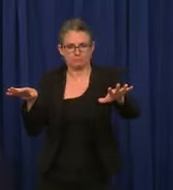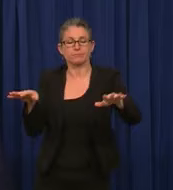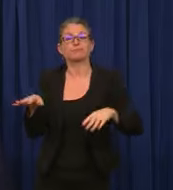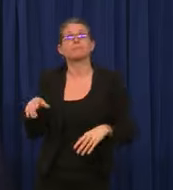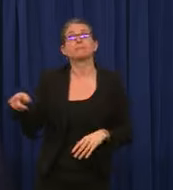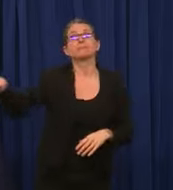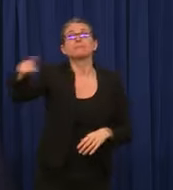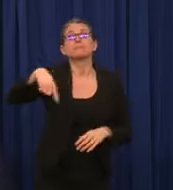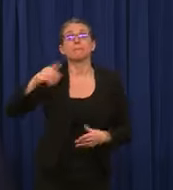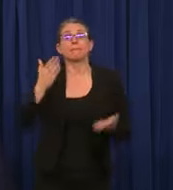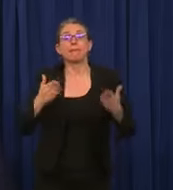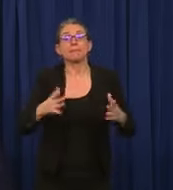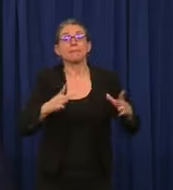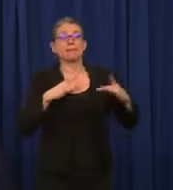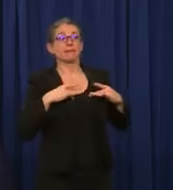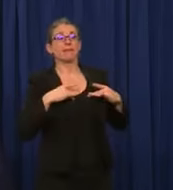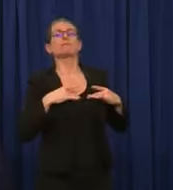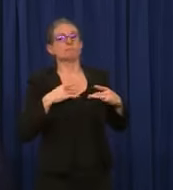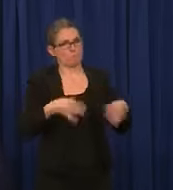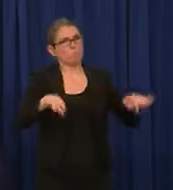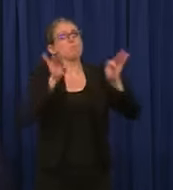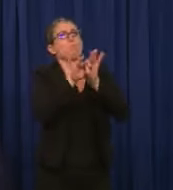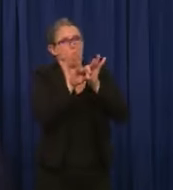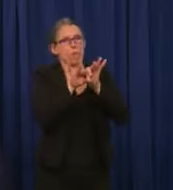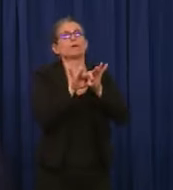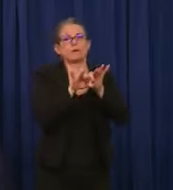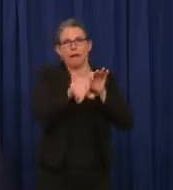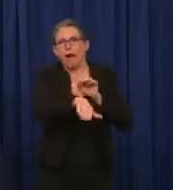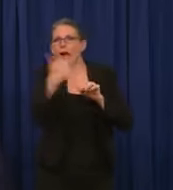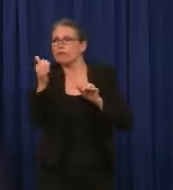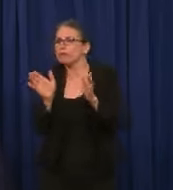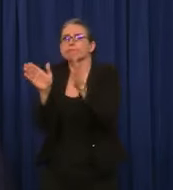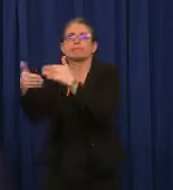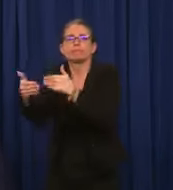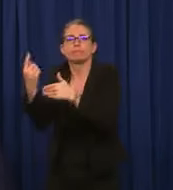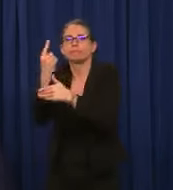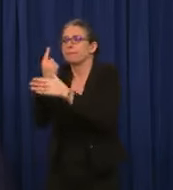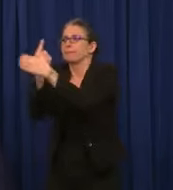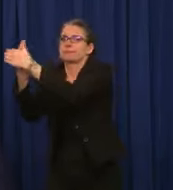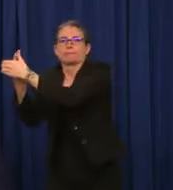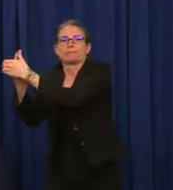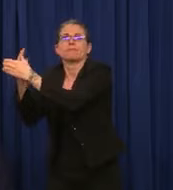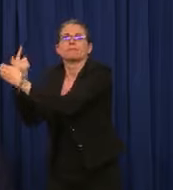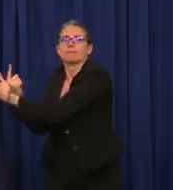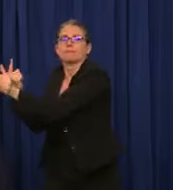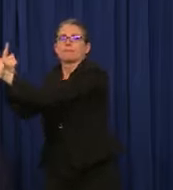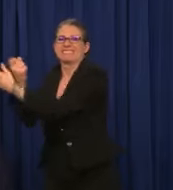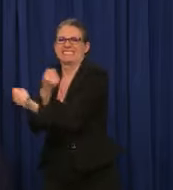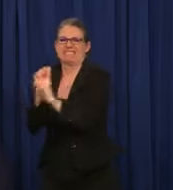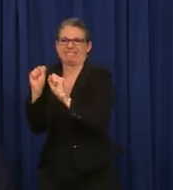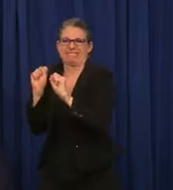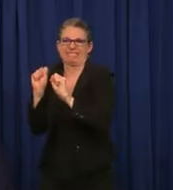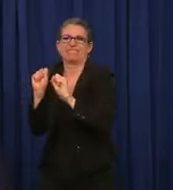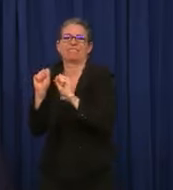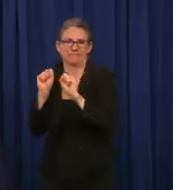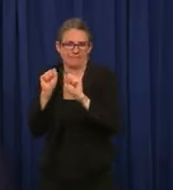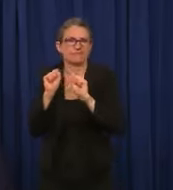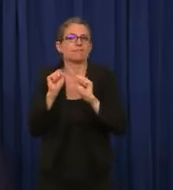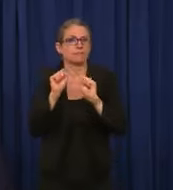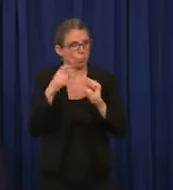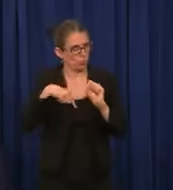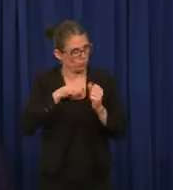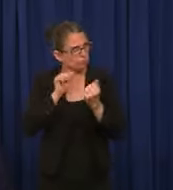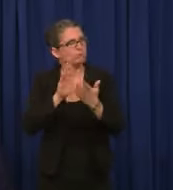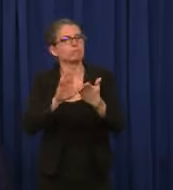for quickly. I'm gonna cycle through everybody and then we'll pick up follow-ups as we go through. So I'd like to turn next to